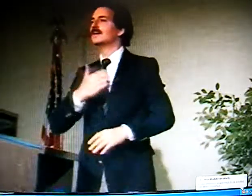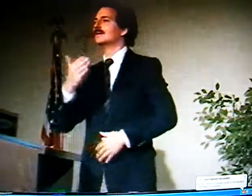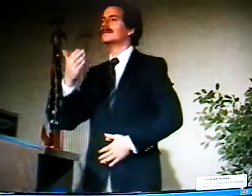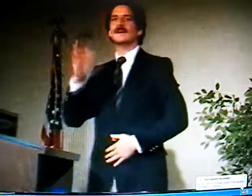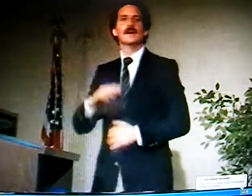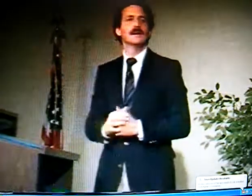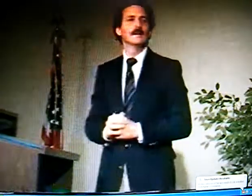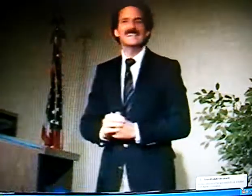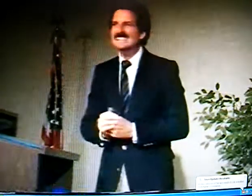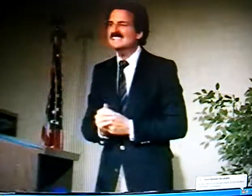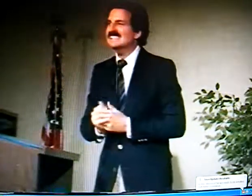Of something.